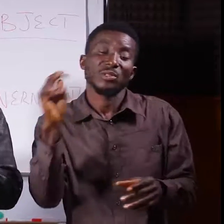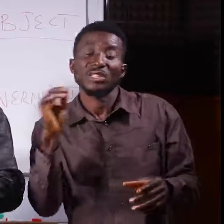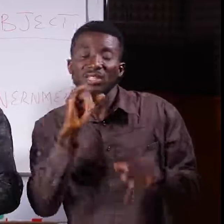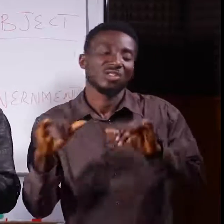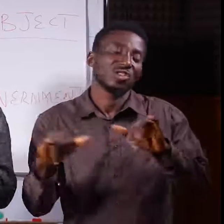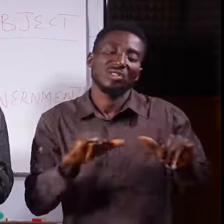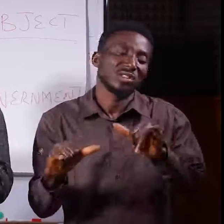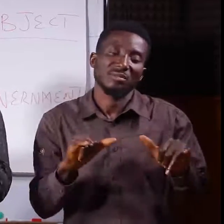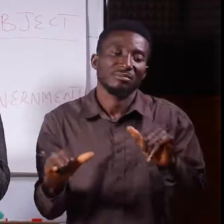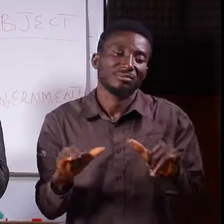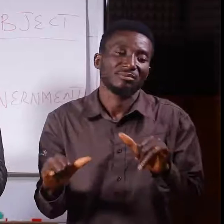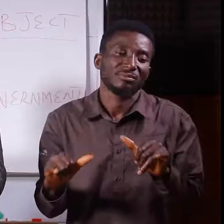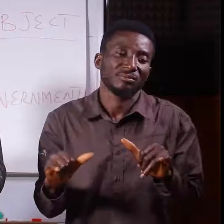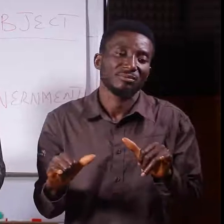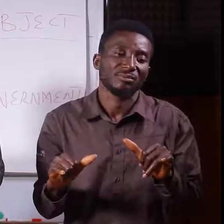is equally,